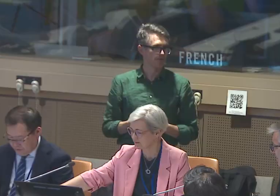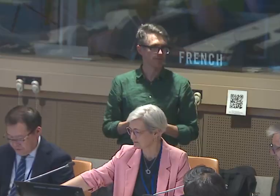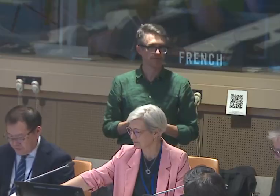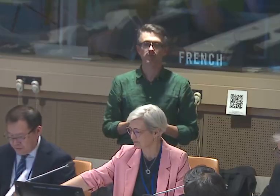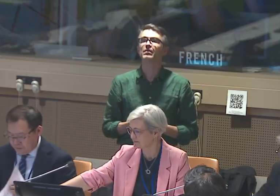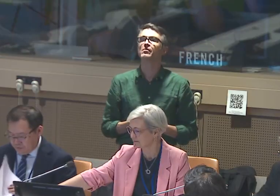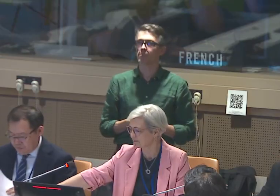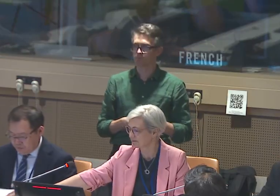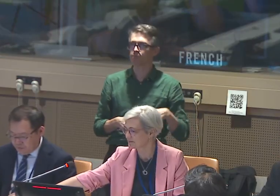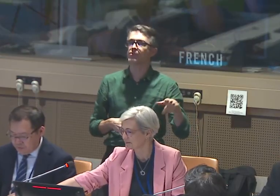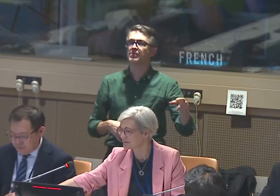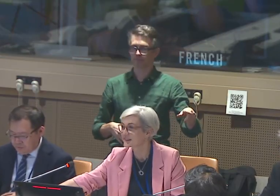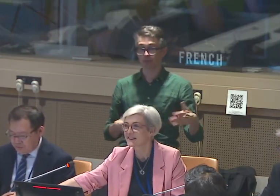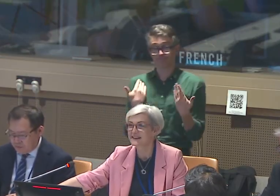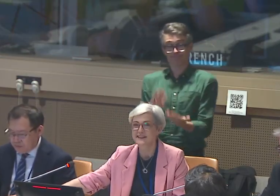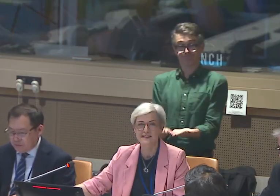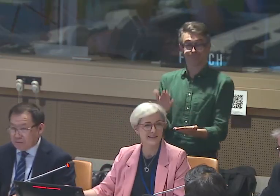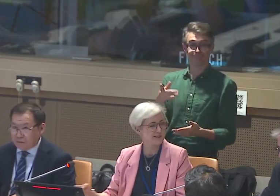open this event.